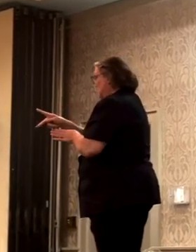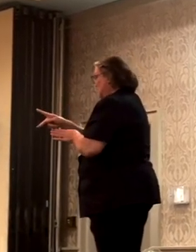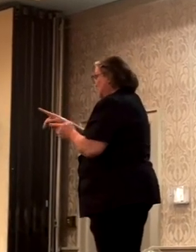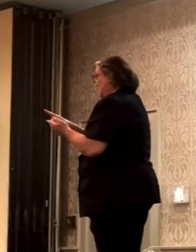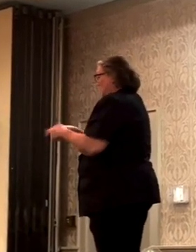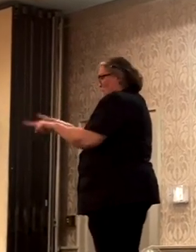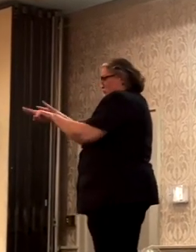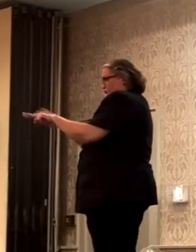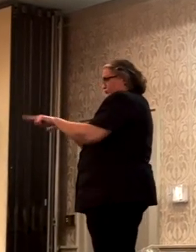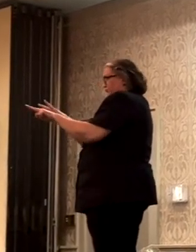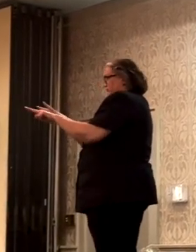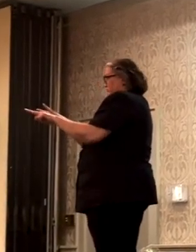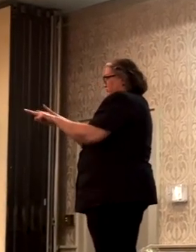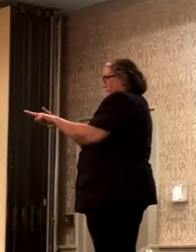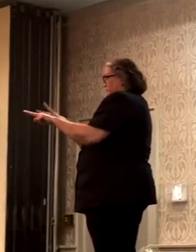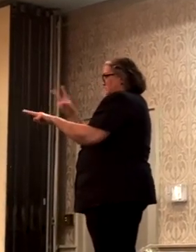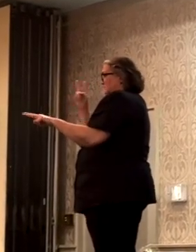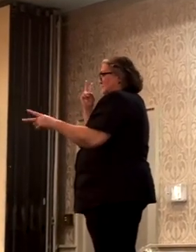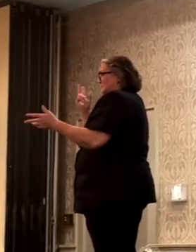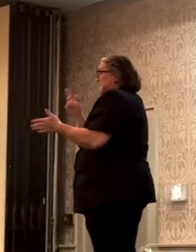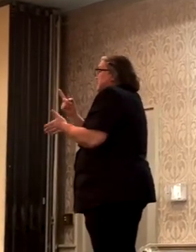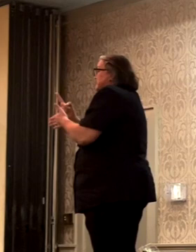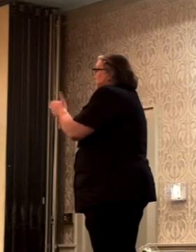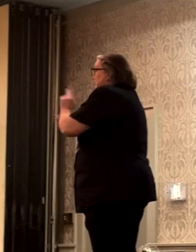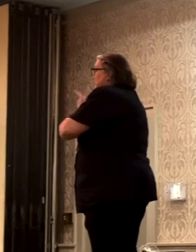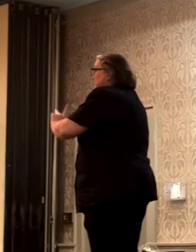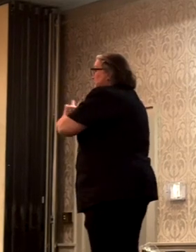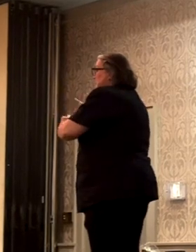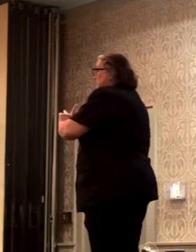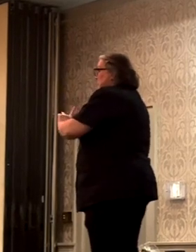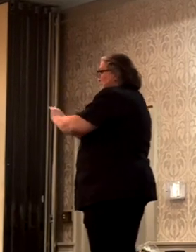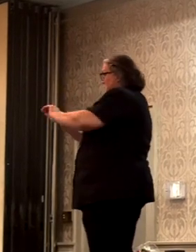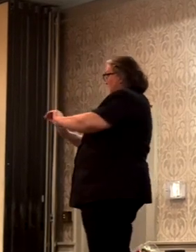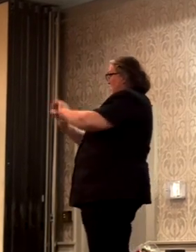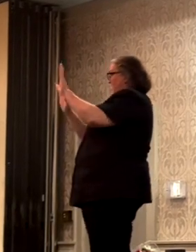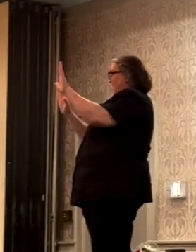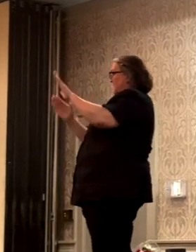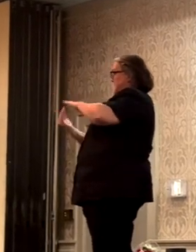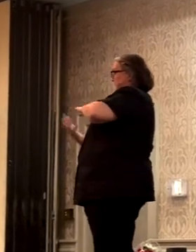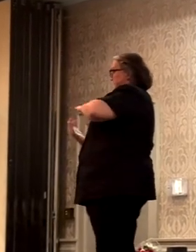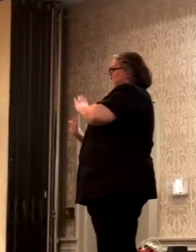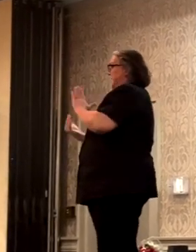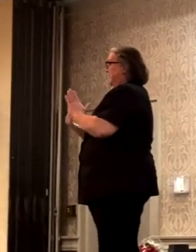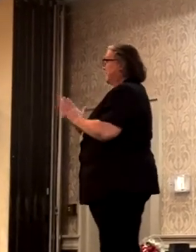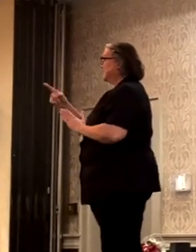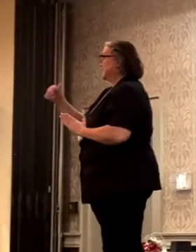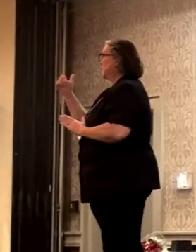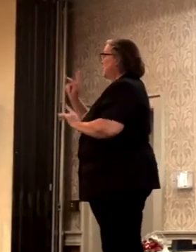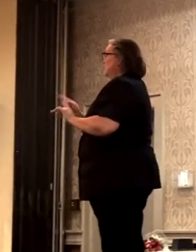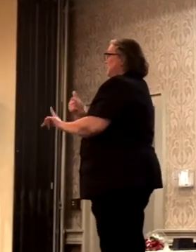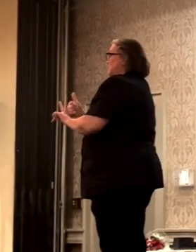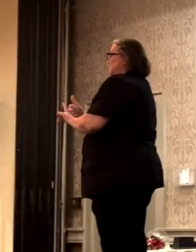looked down upon by some and with obvious hostility by others,